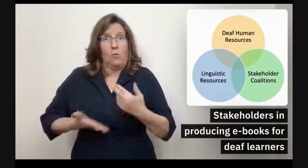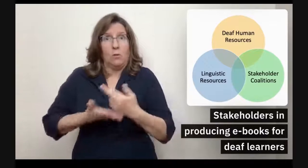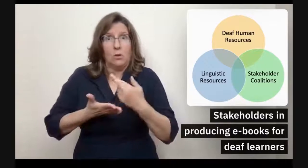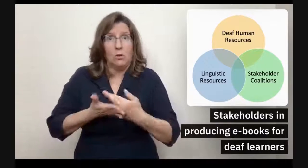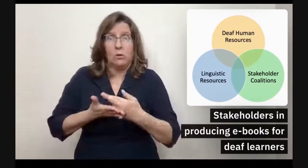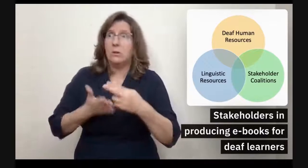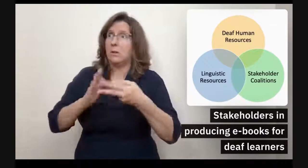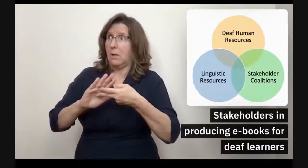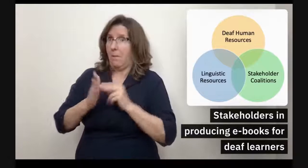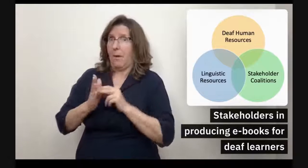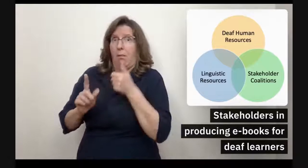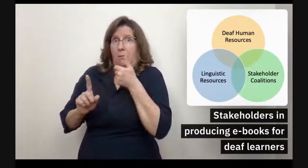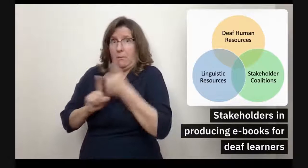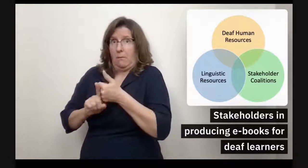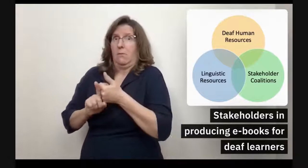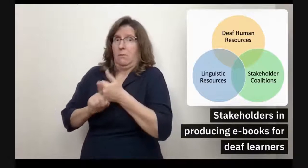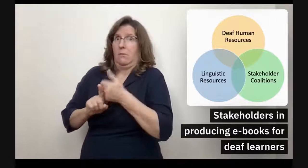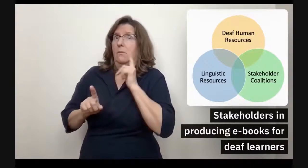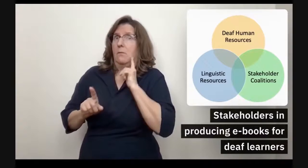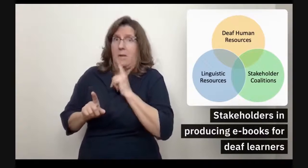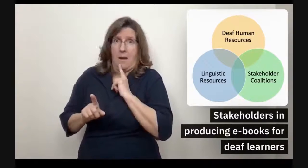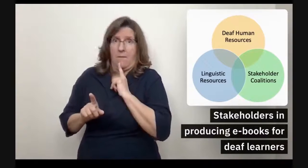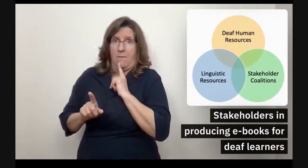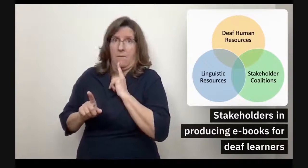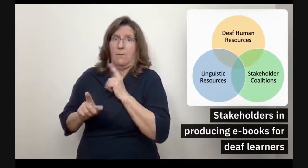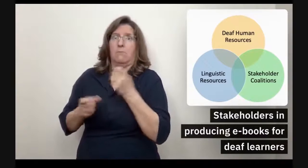First, deaf human resources.